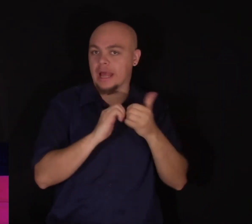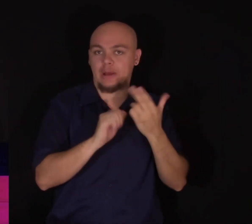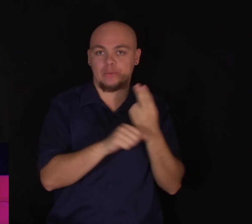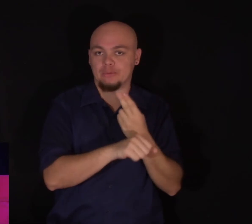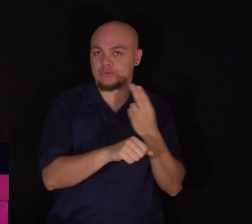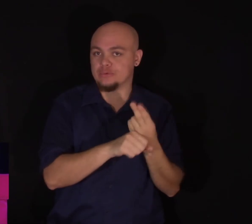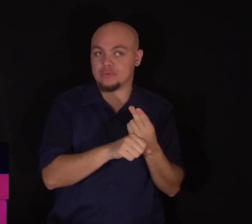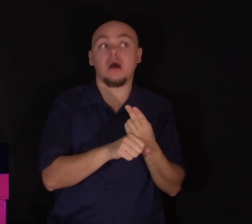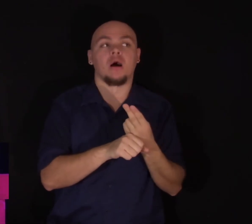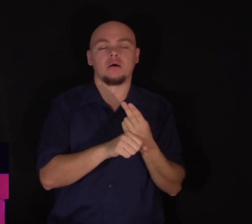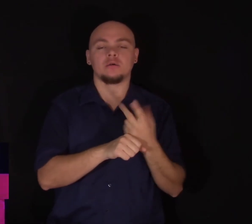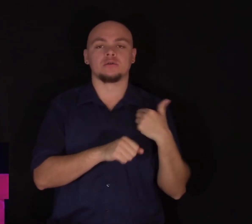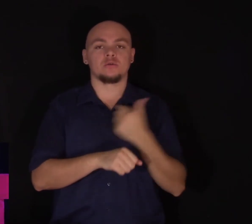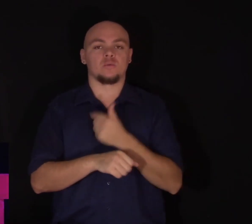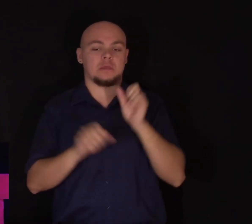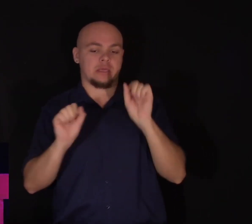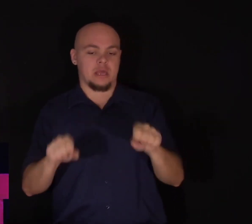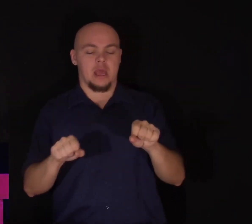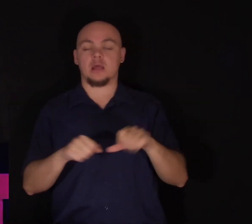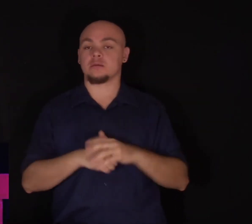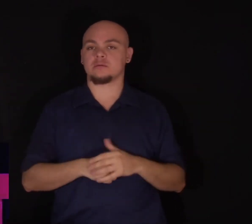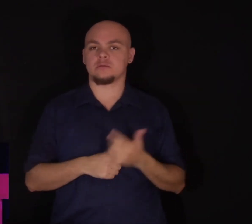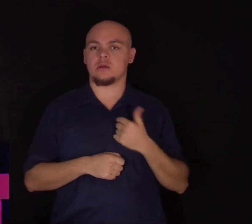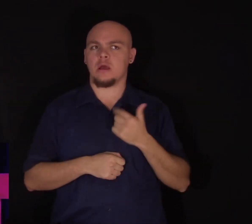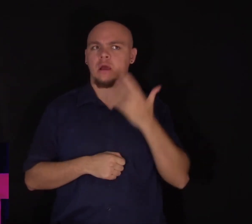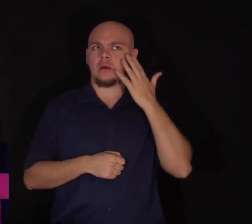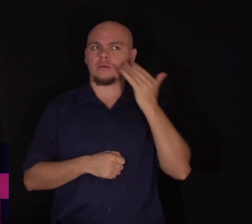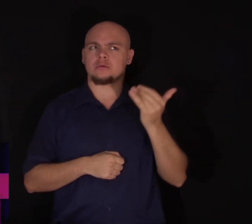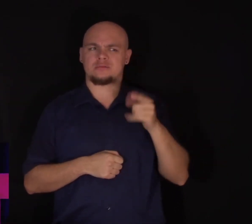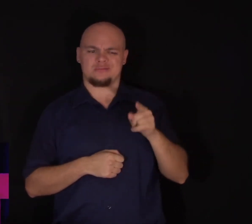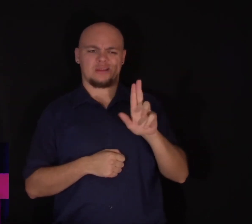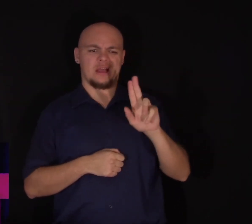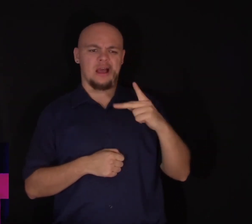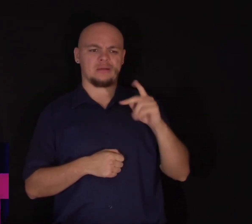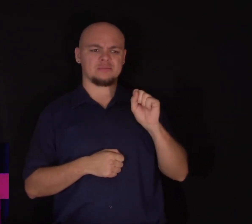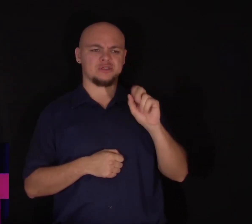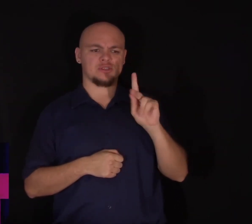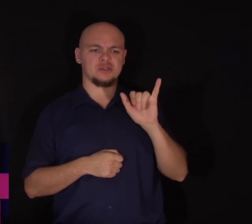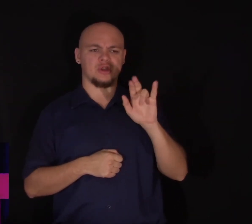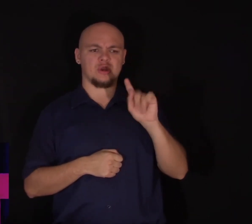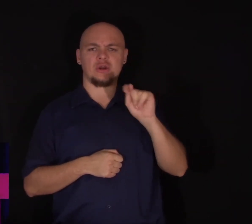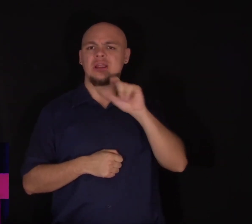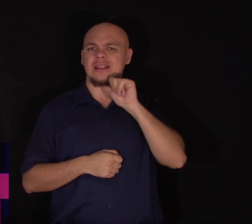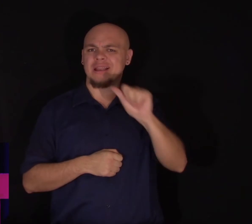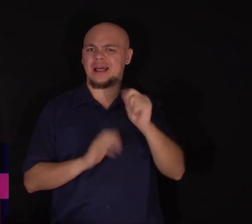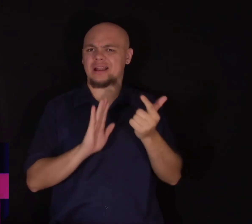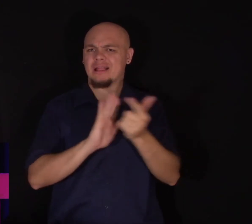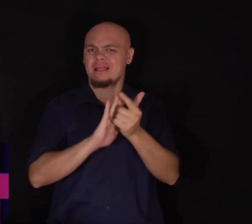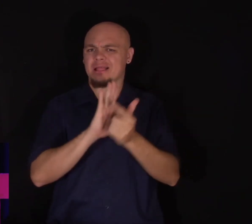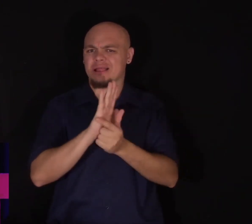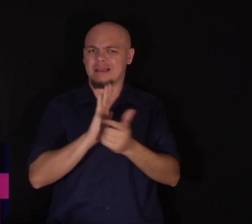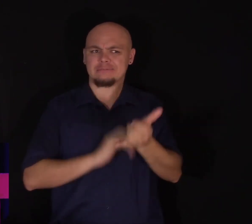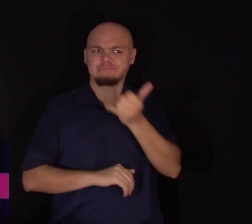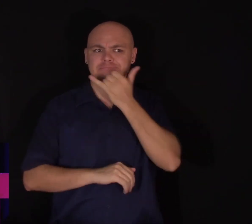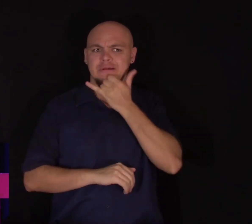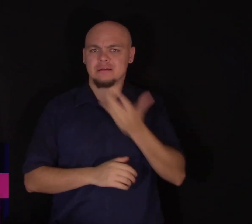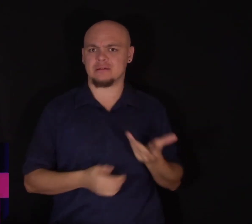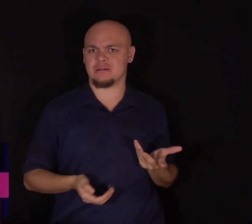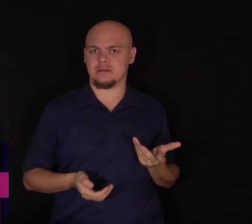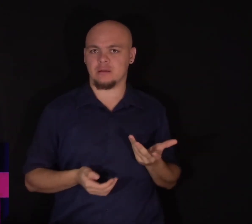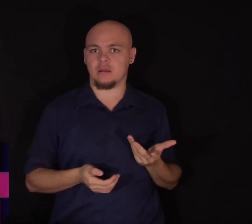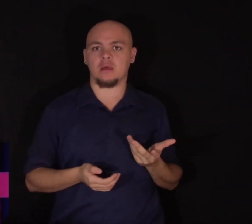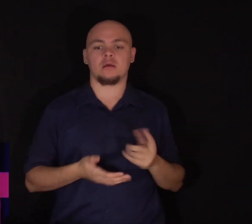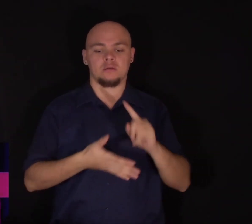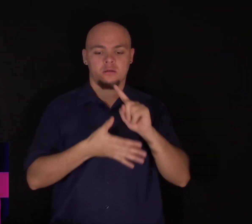Almost as soon as I started asking the question, why is upskirting not a sexual offense, people started answering. My DMs became full